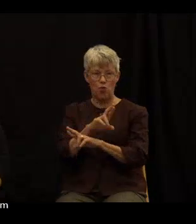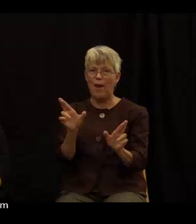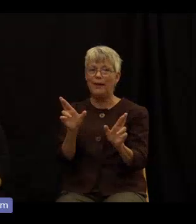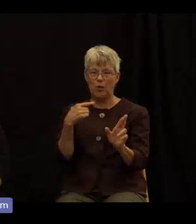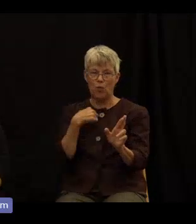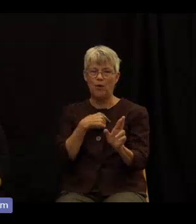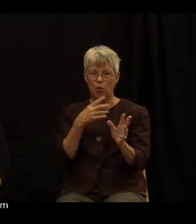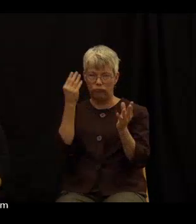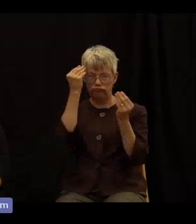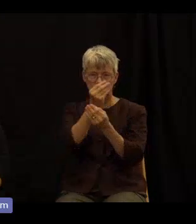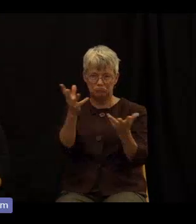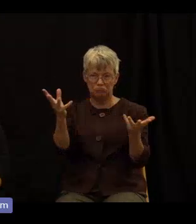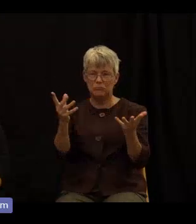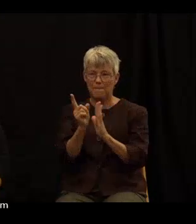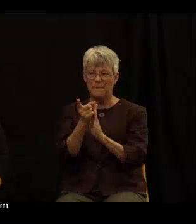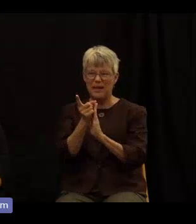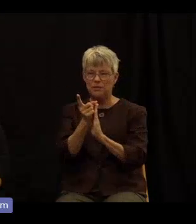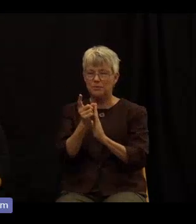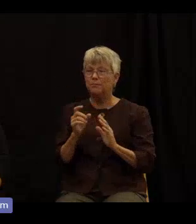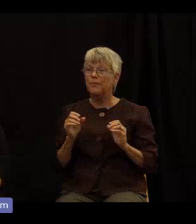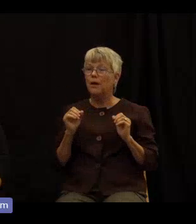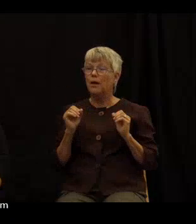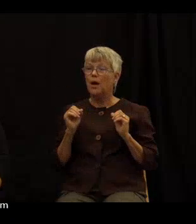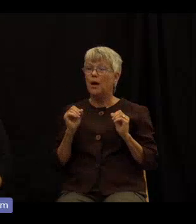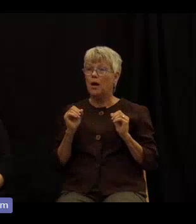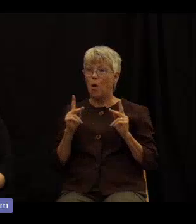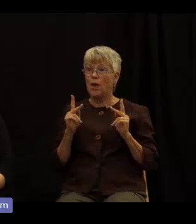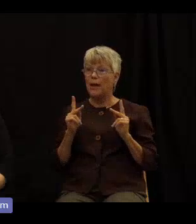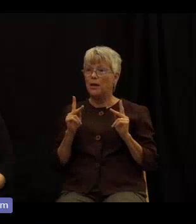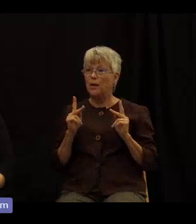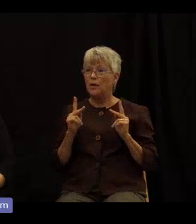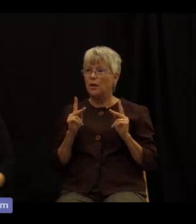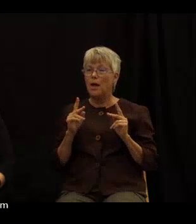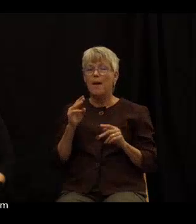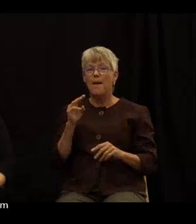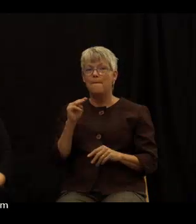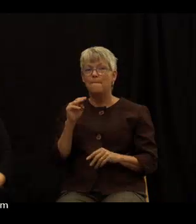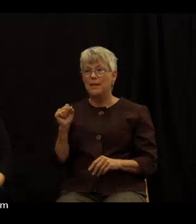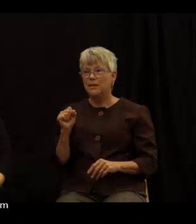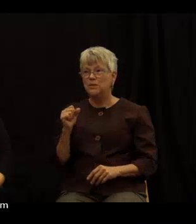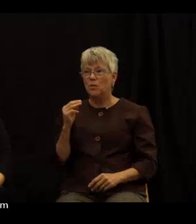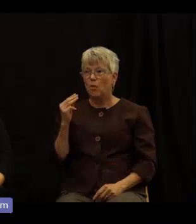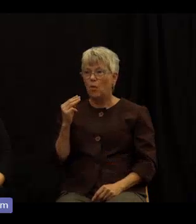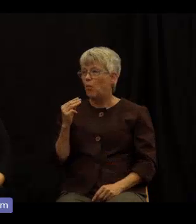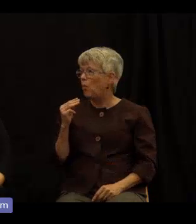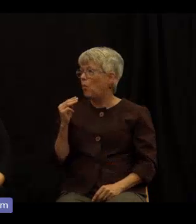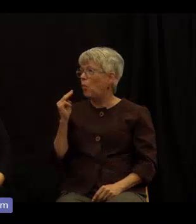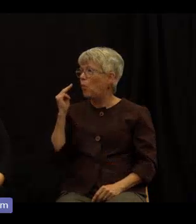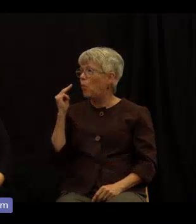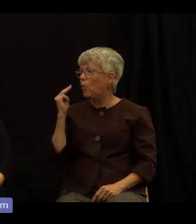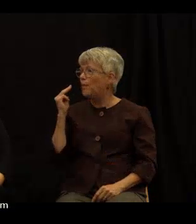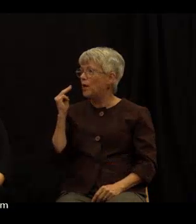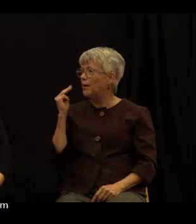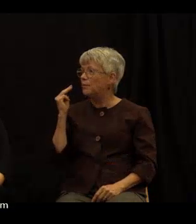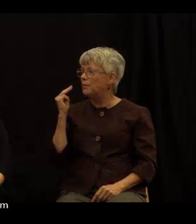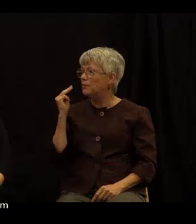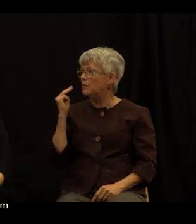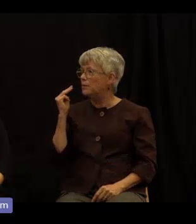Okay. All righty. Mrs. White. Think you're in a basement